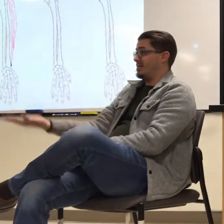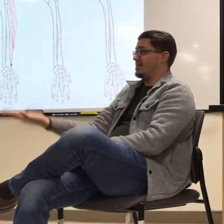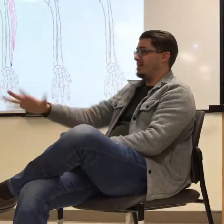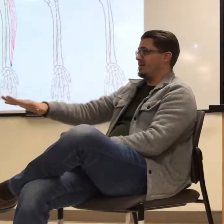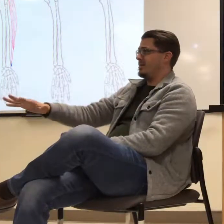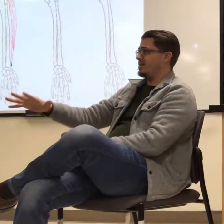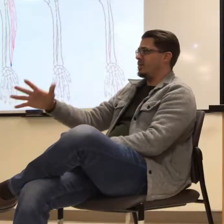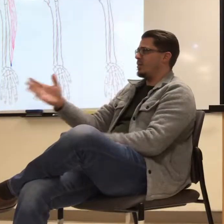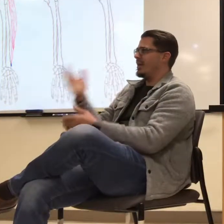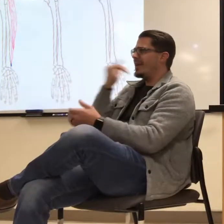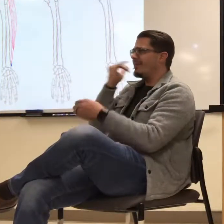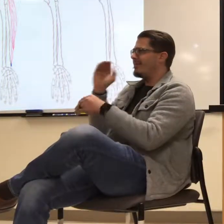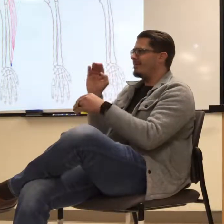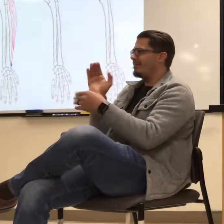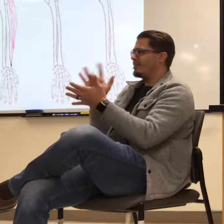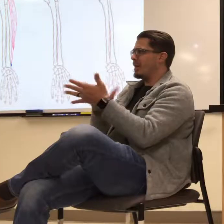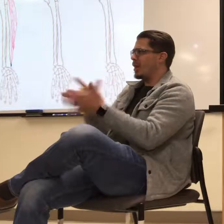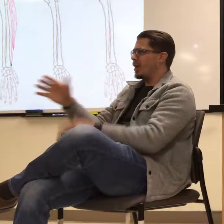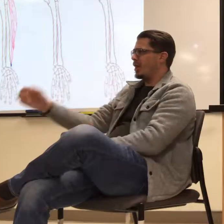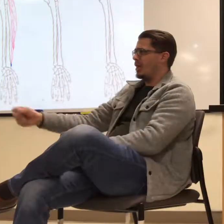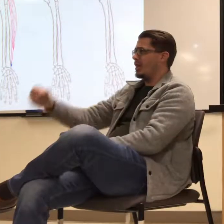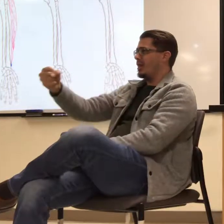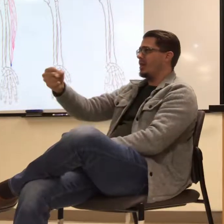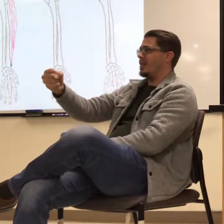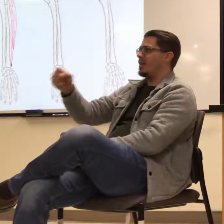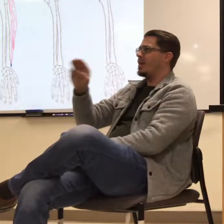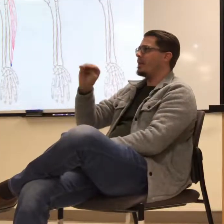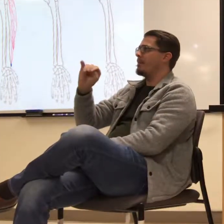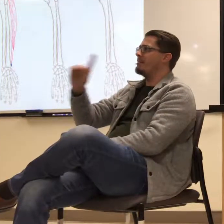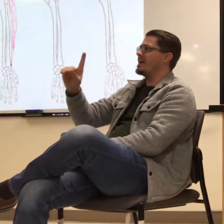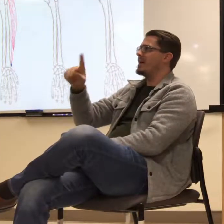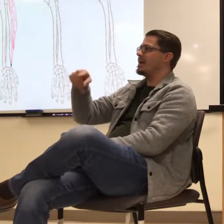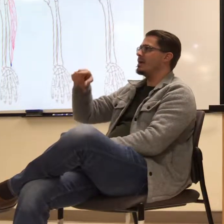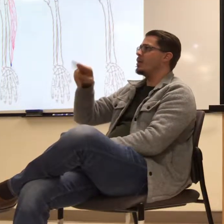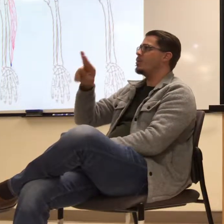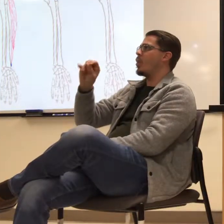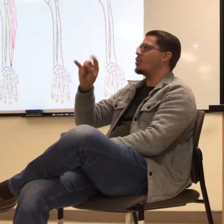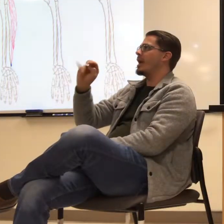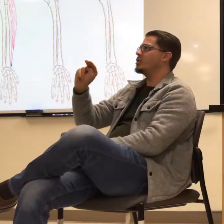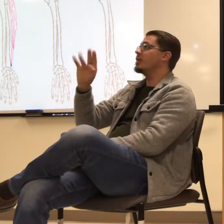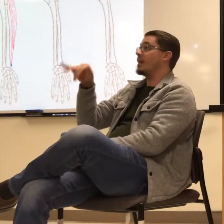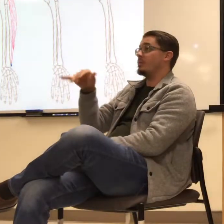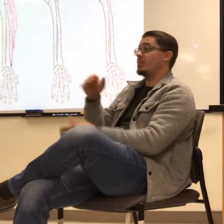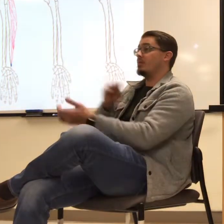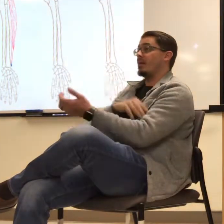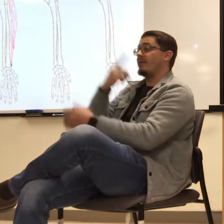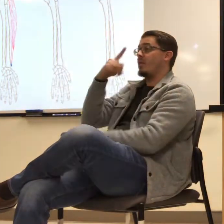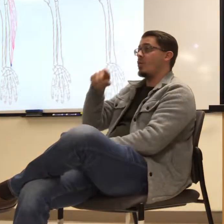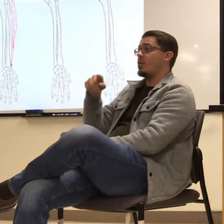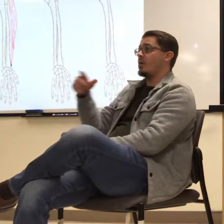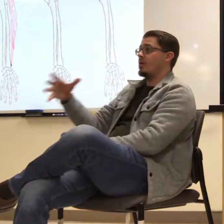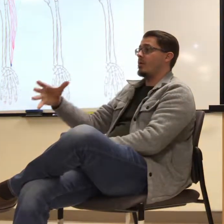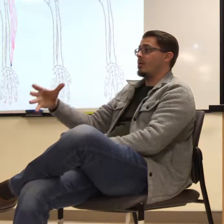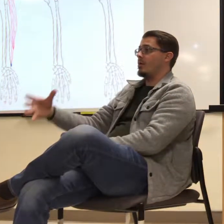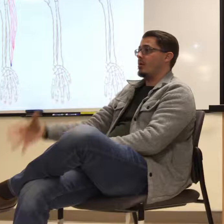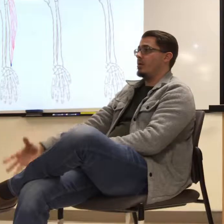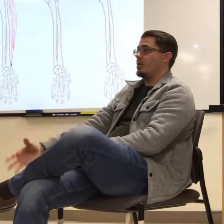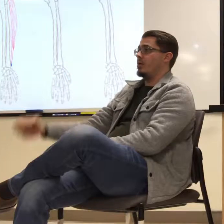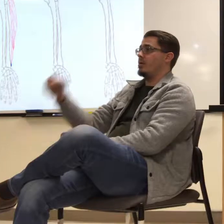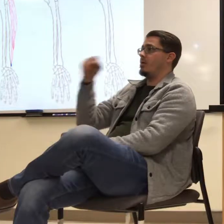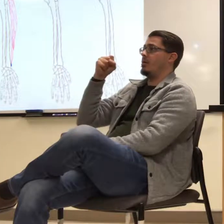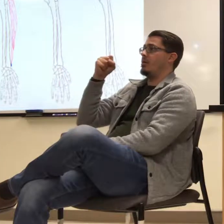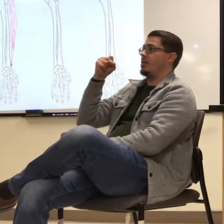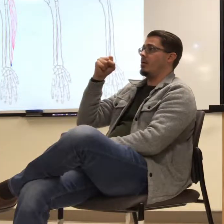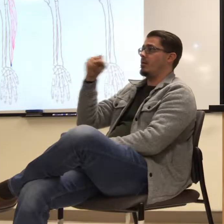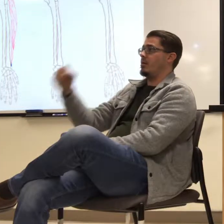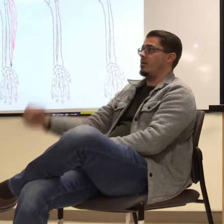So what is it in between? Mid. So they call this mid-pronation. That's what this muscle does. It flexes elbow, but